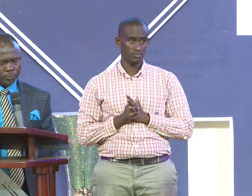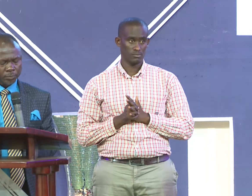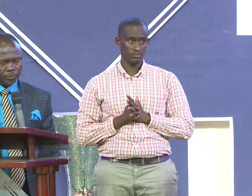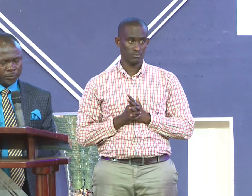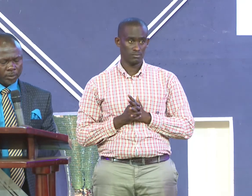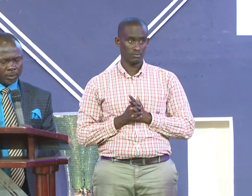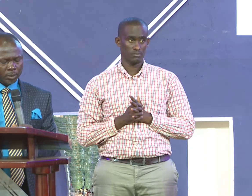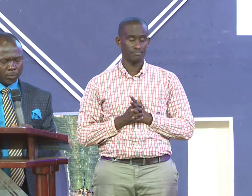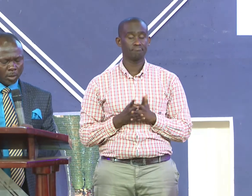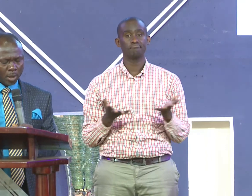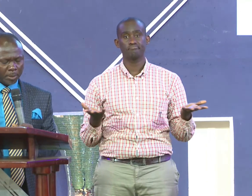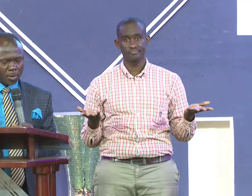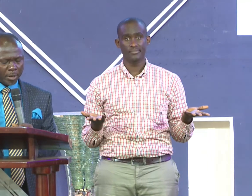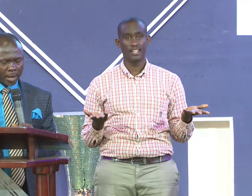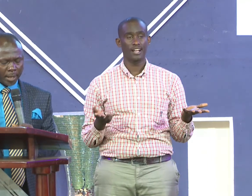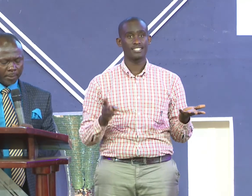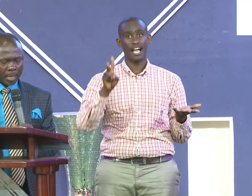judgments and do them.